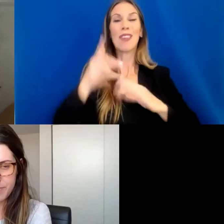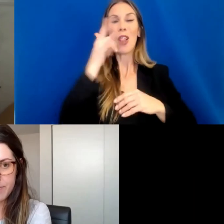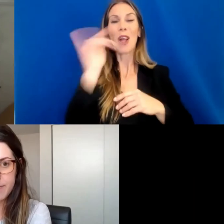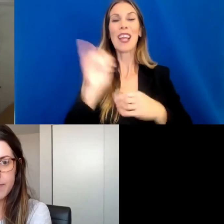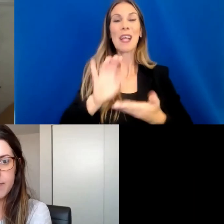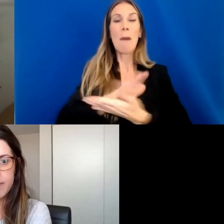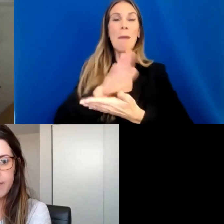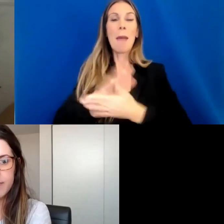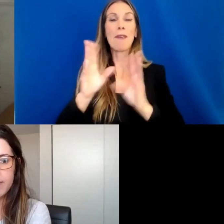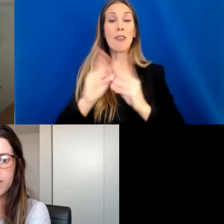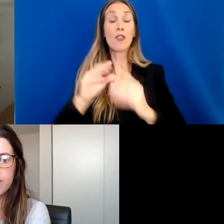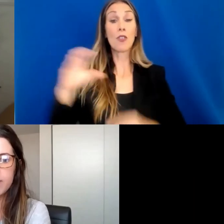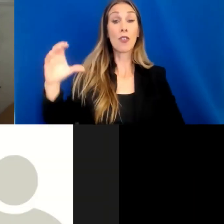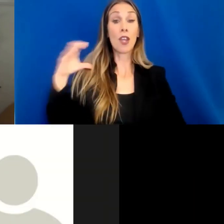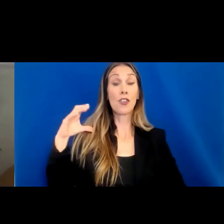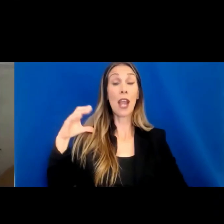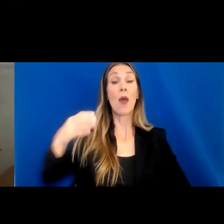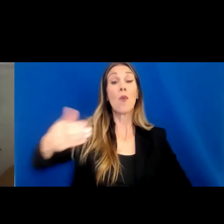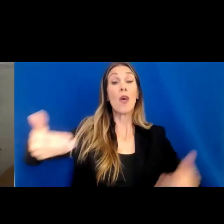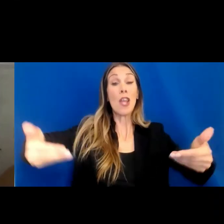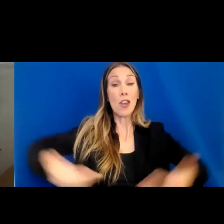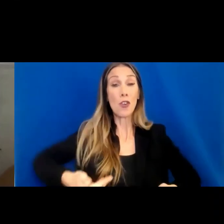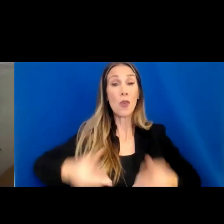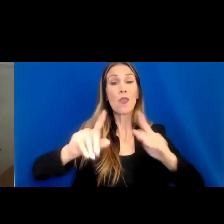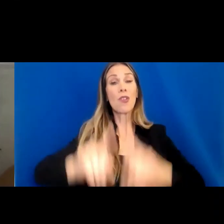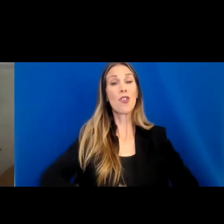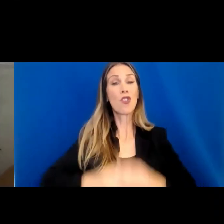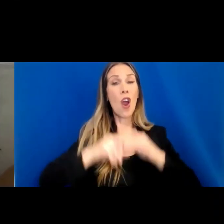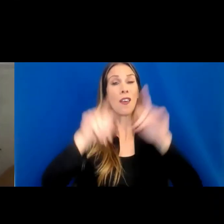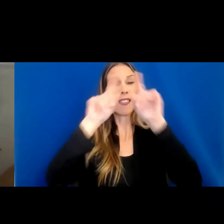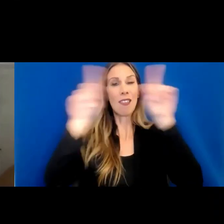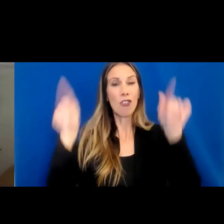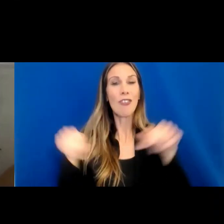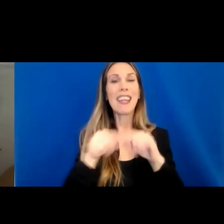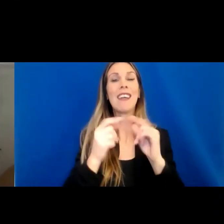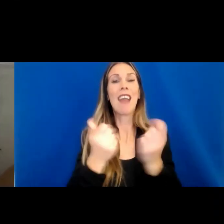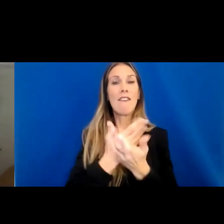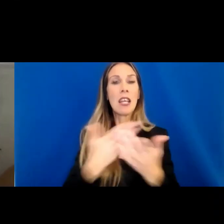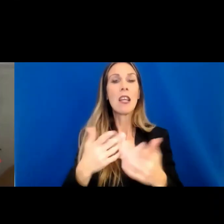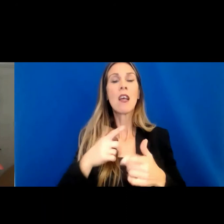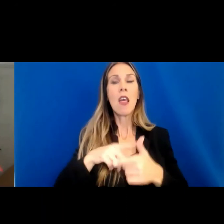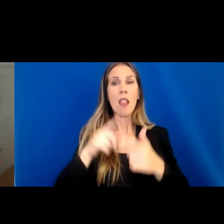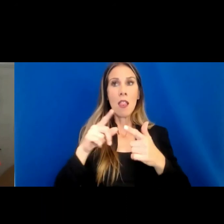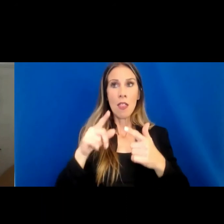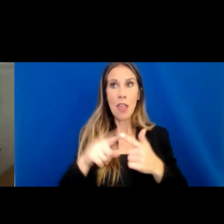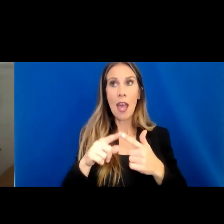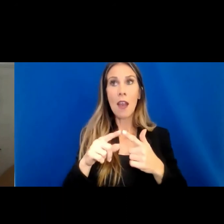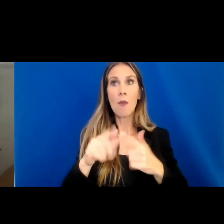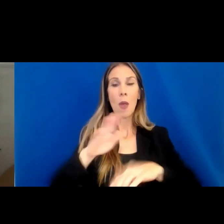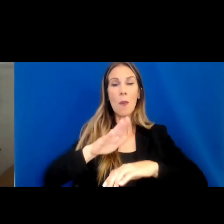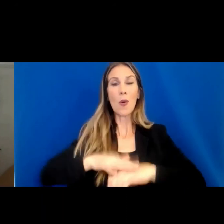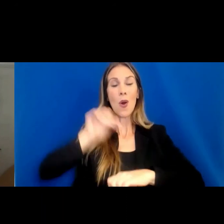The chair will introduce it, set the framing, and will be calling upon